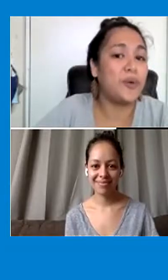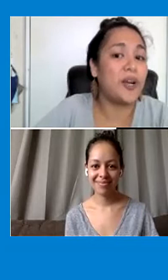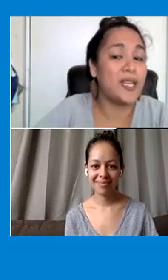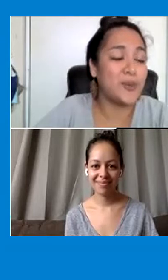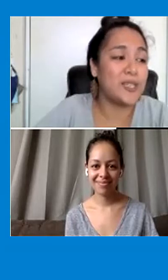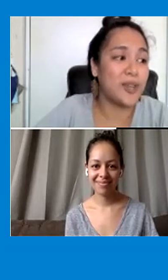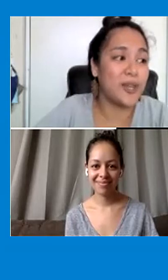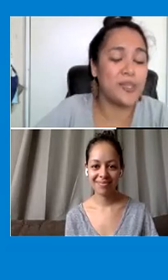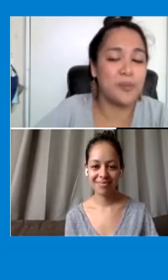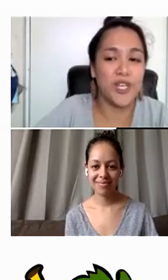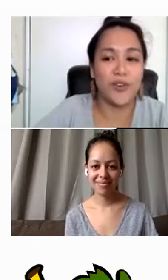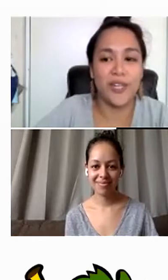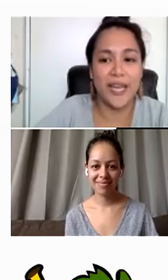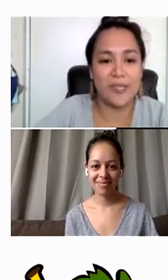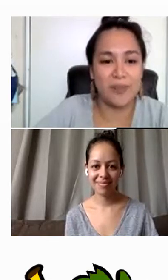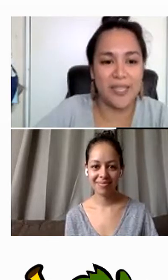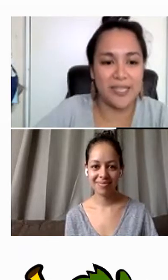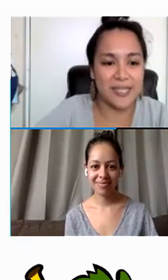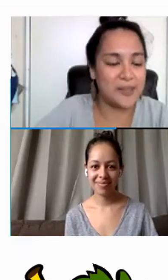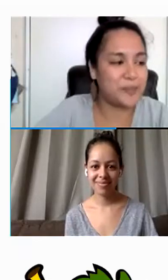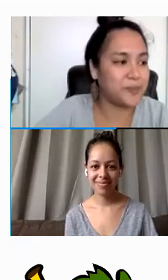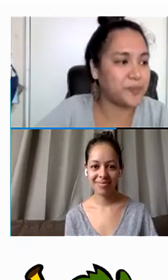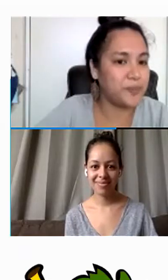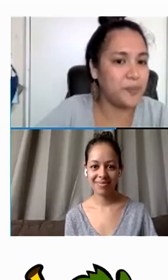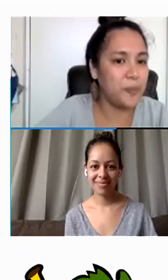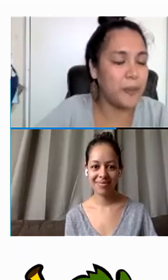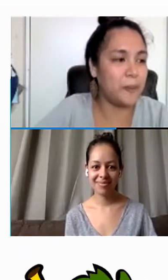So for next week's video, some general announcements.